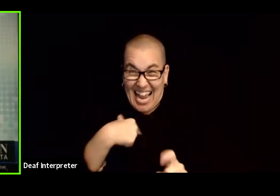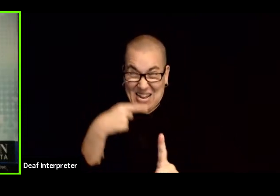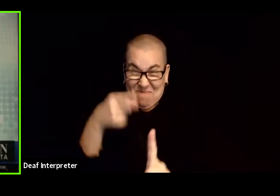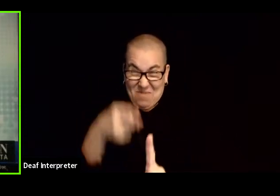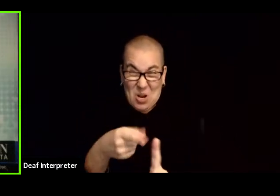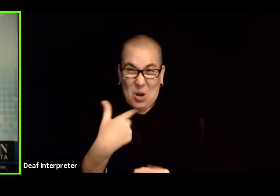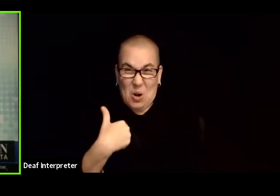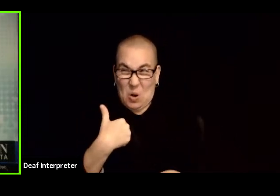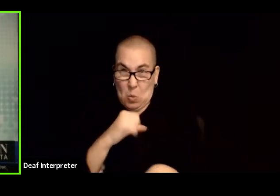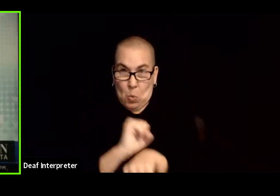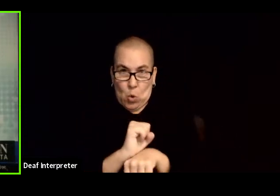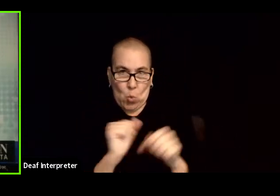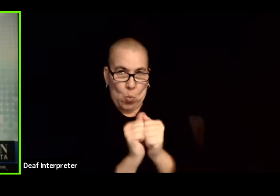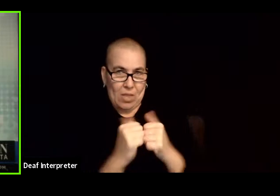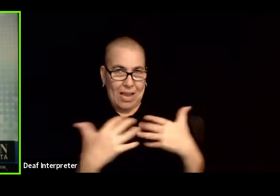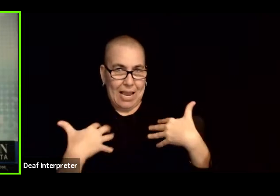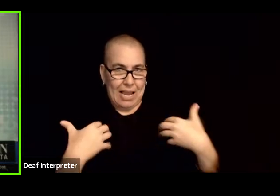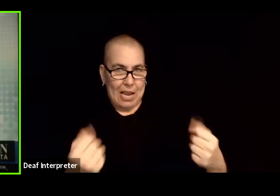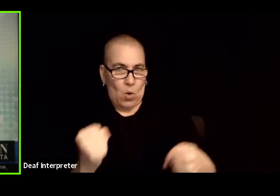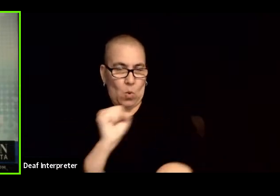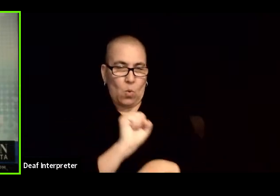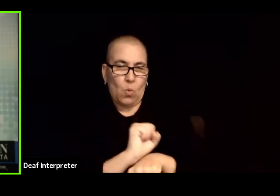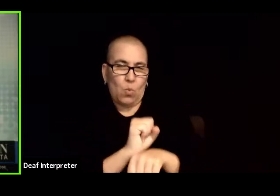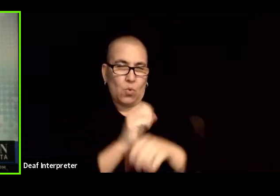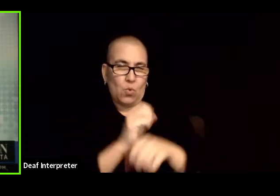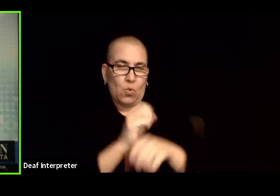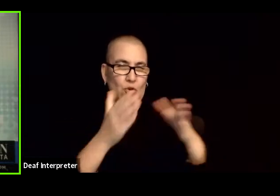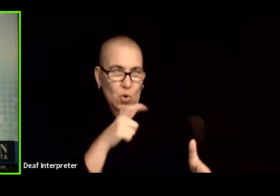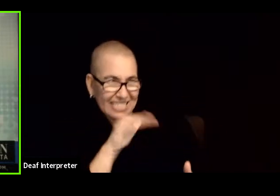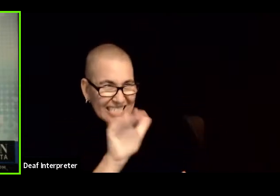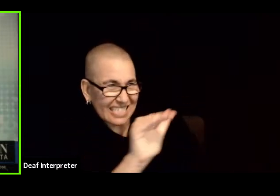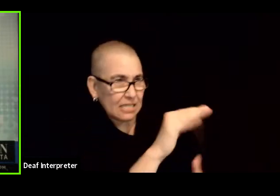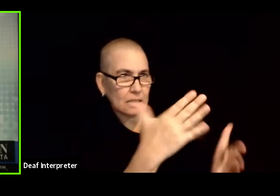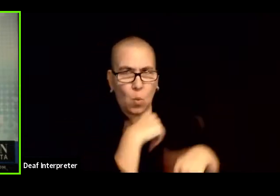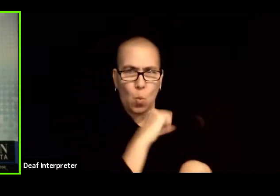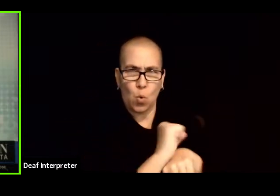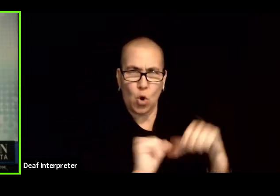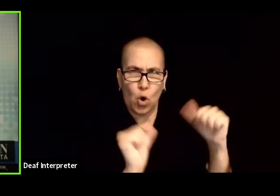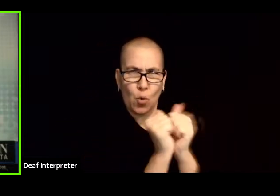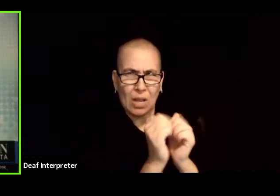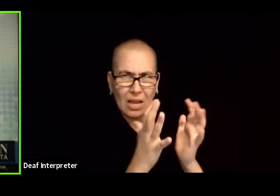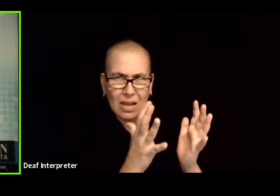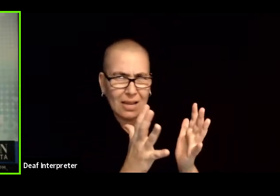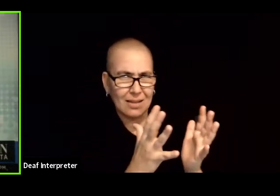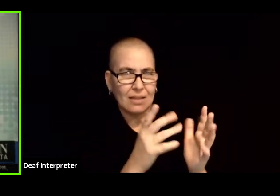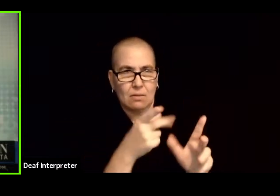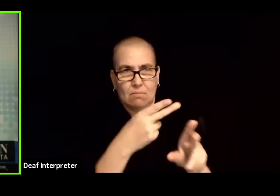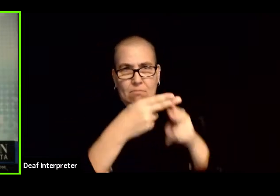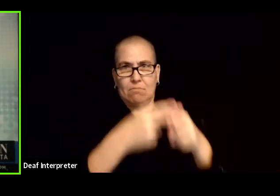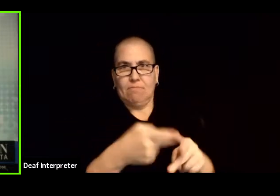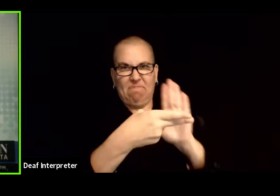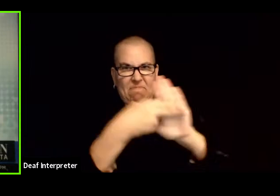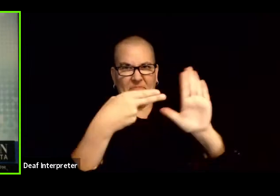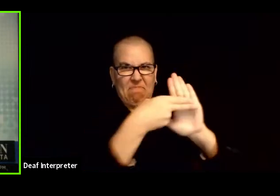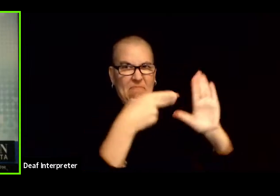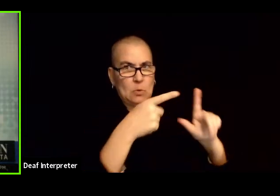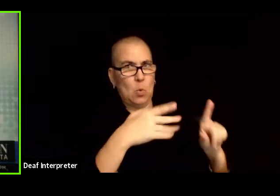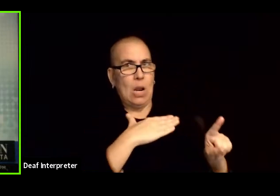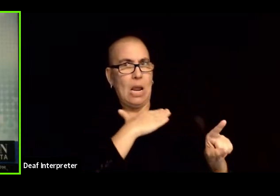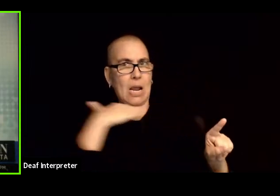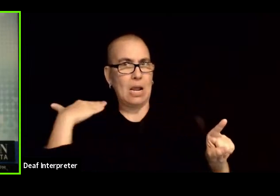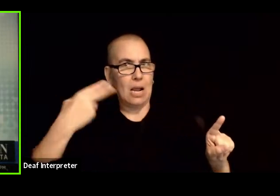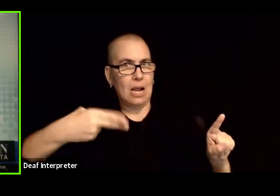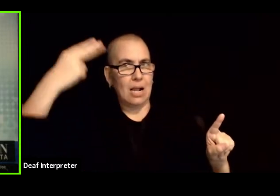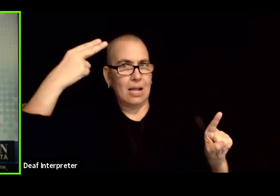who have had a high risk exposure. And so they are, being interviewed and monitored by our